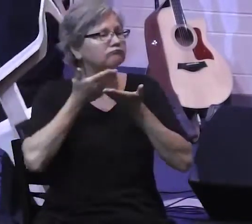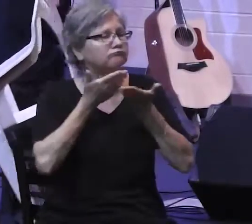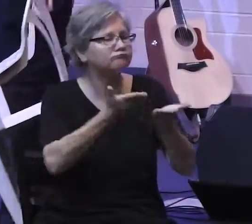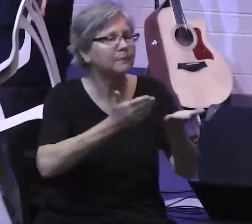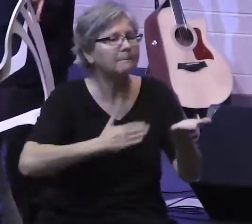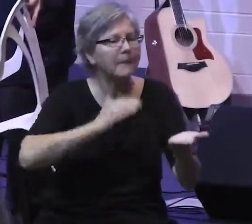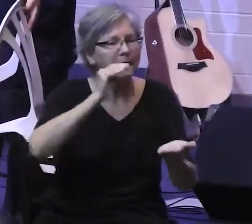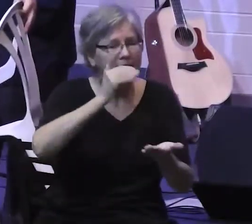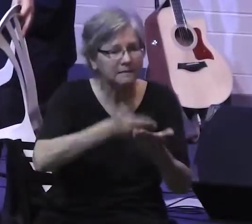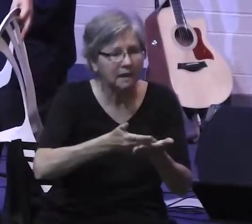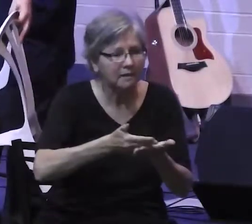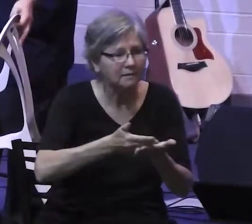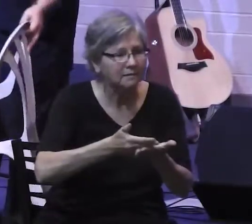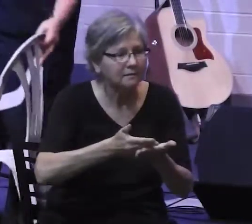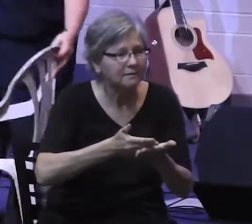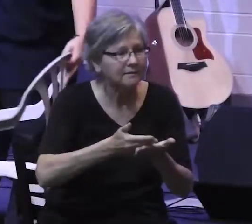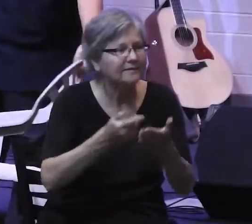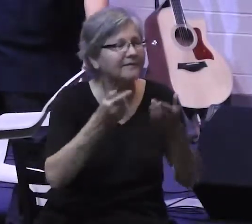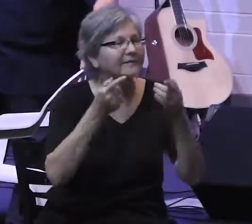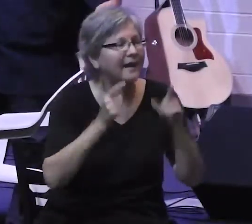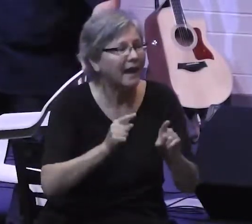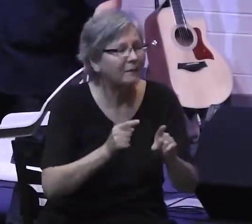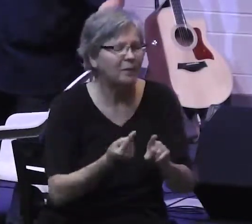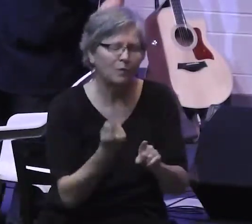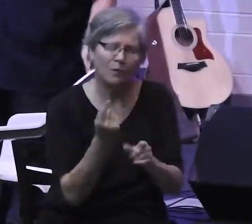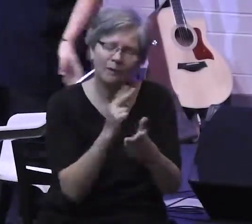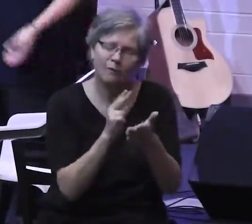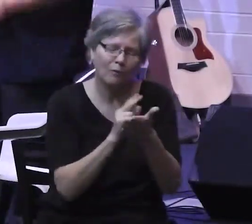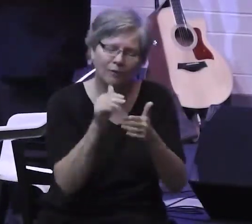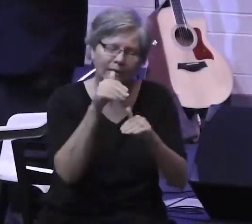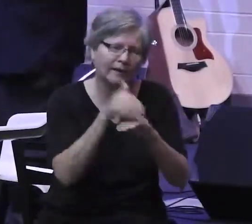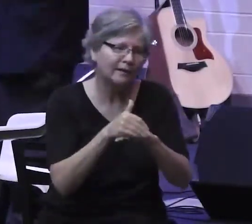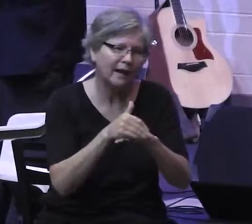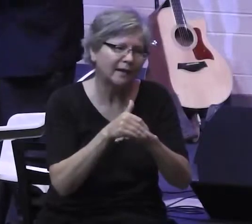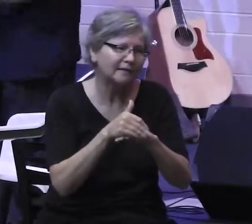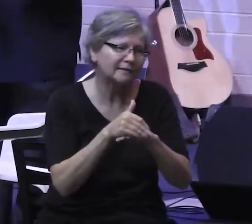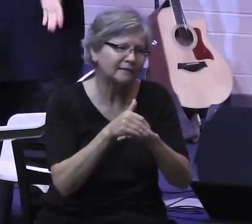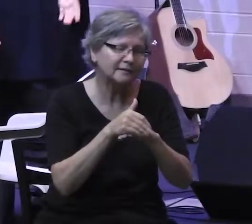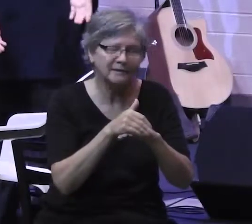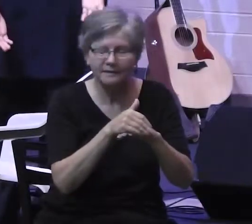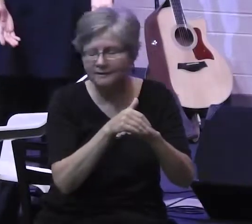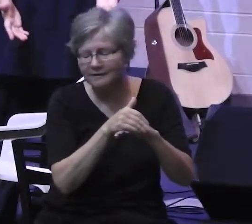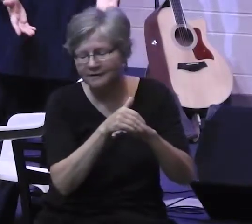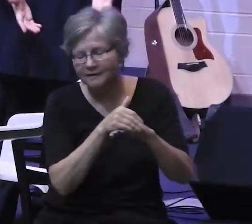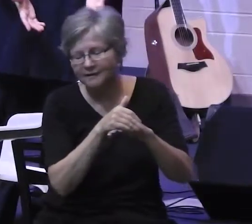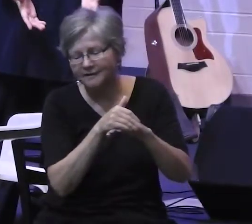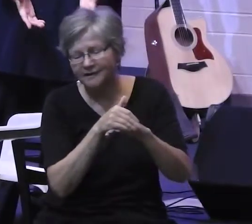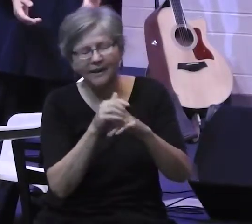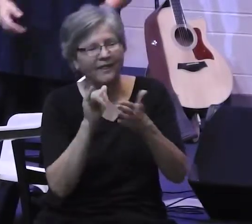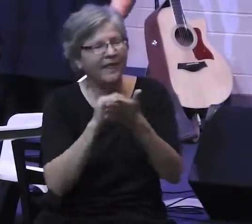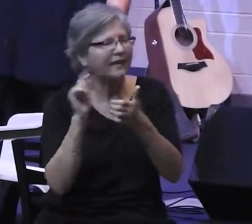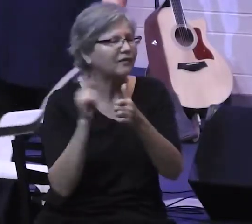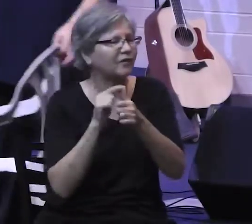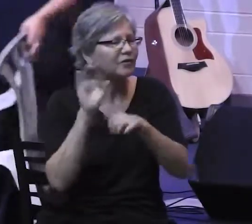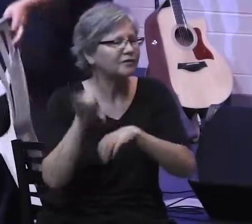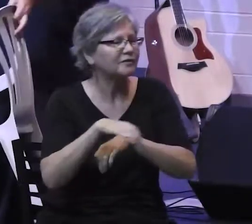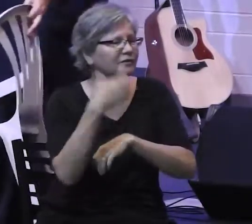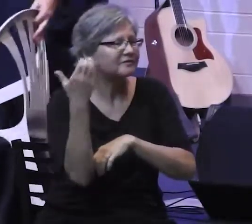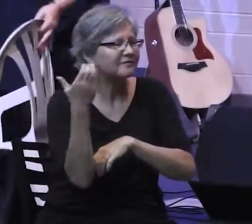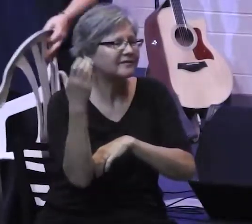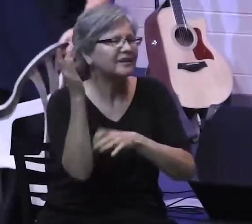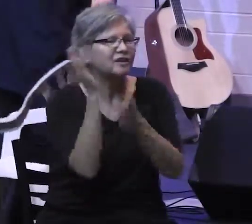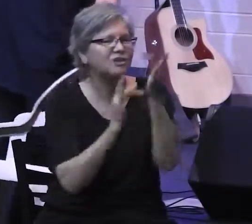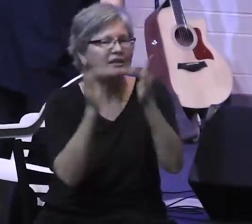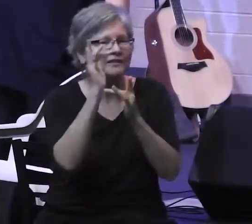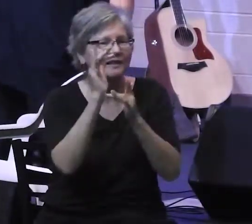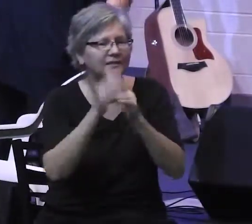And on one holy night, away in a manger in the first Noel, comes Jesus. And Jesus comes